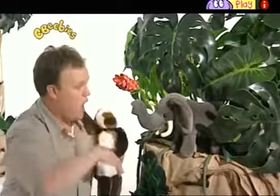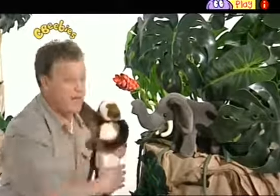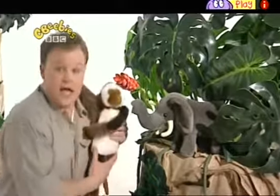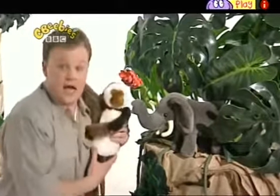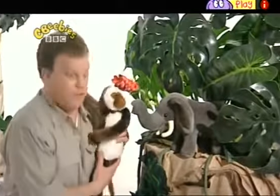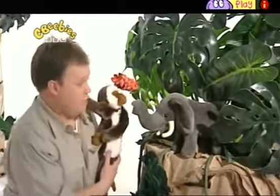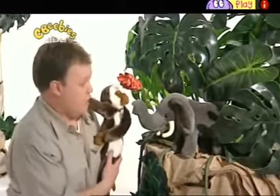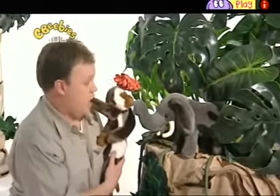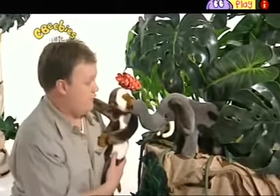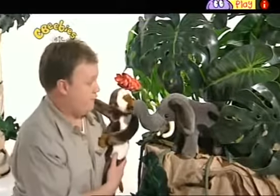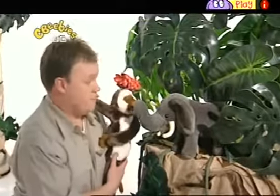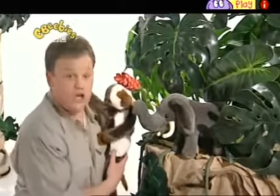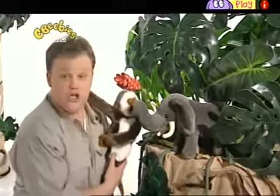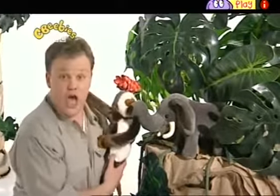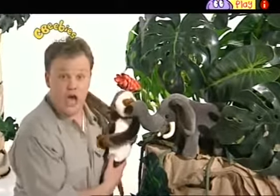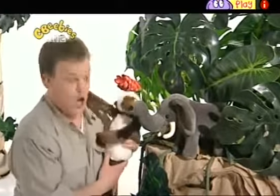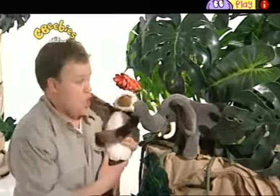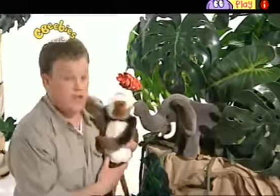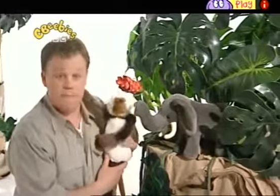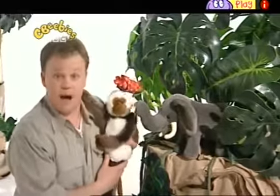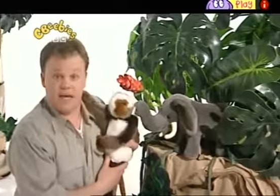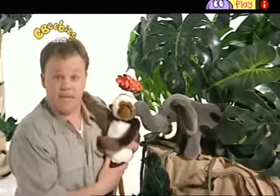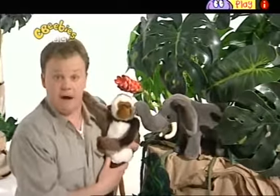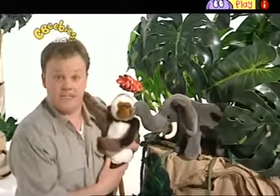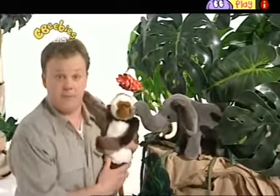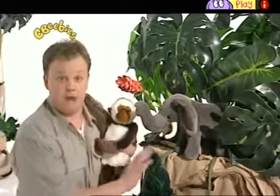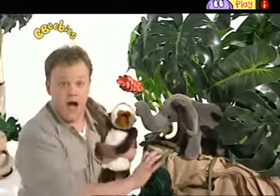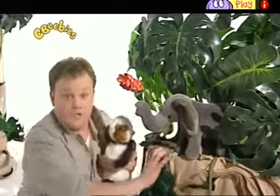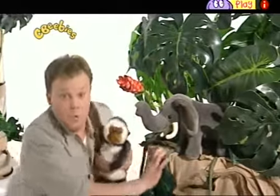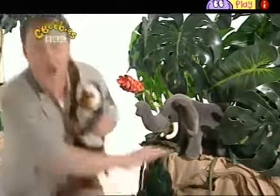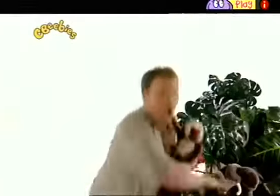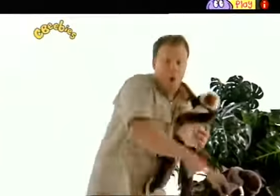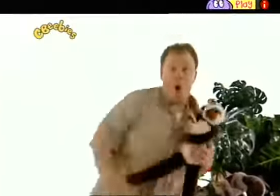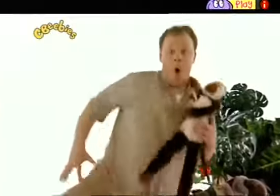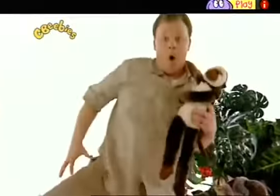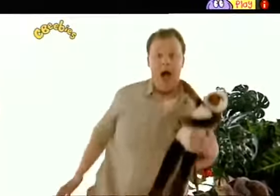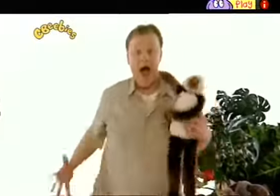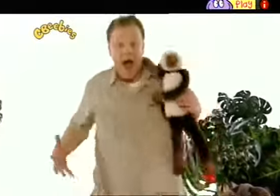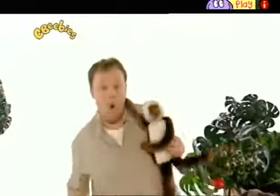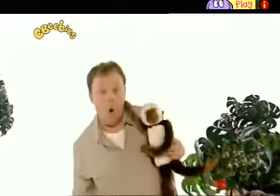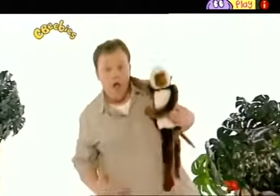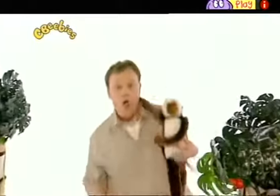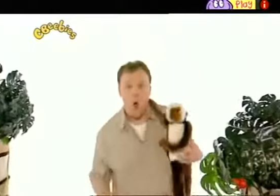wide. Can the elephant take the monkey by surprise? Whoa!